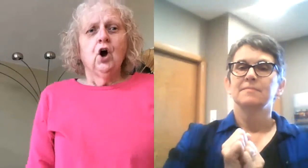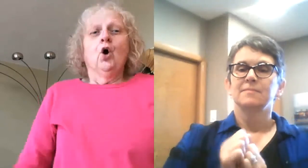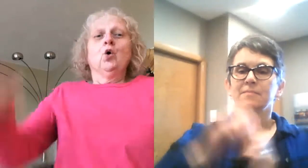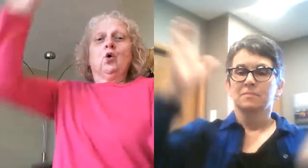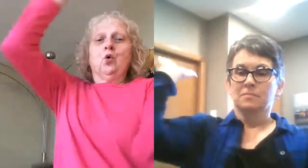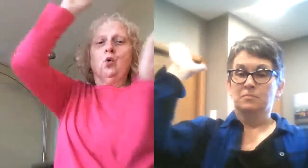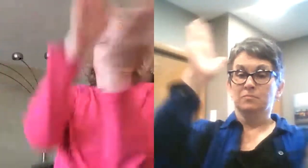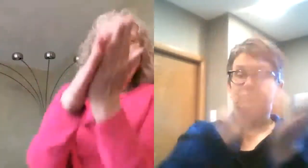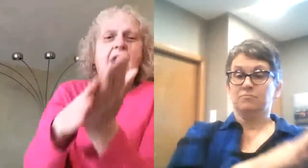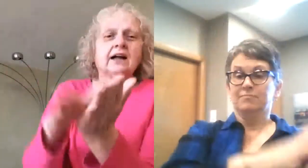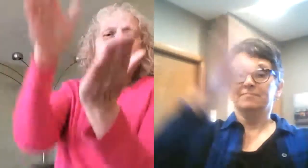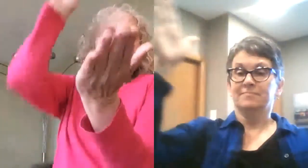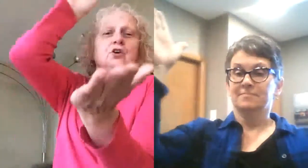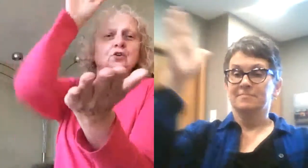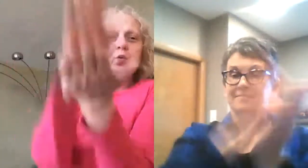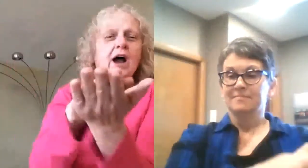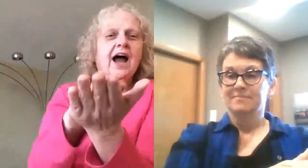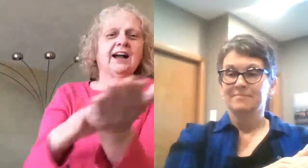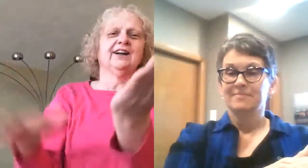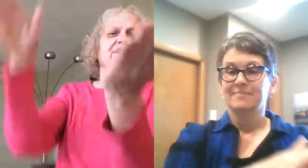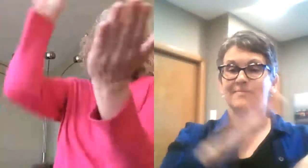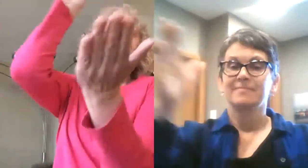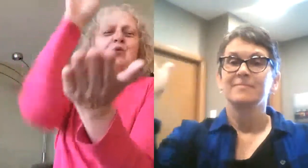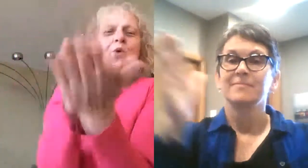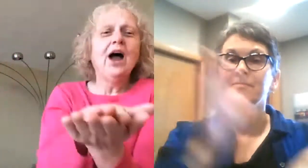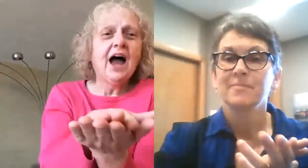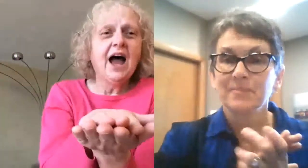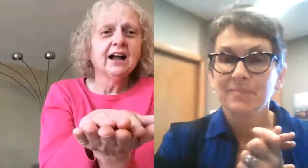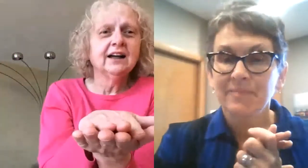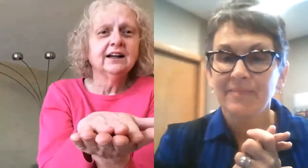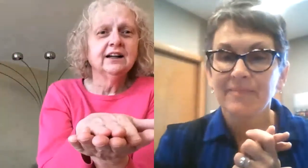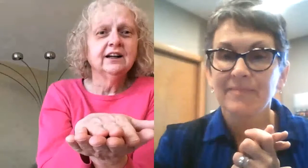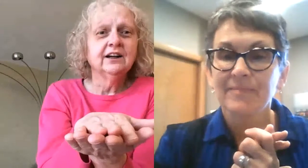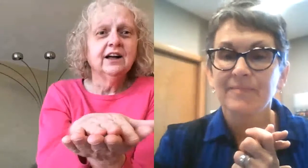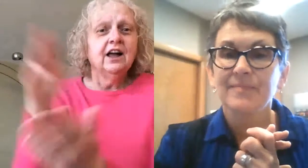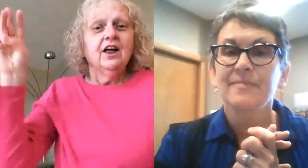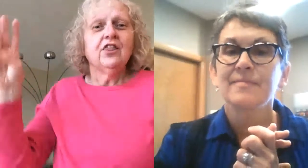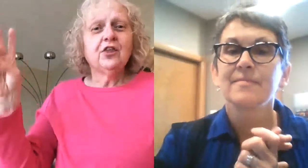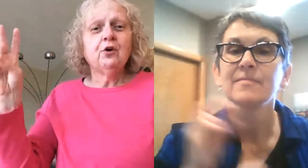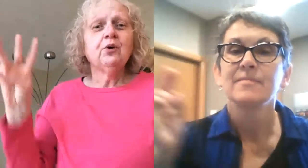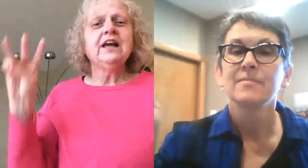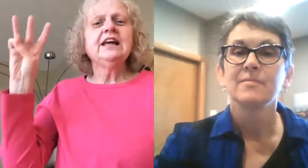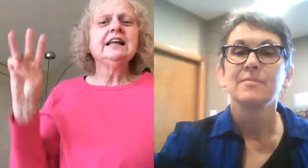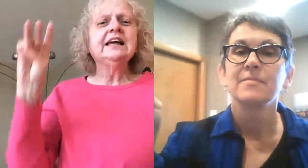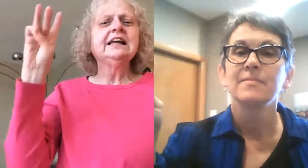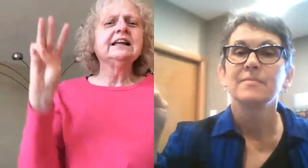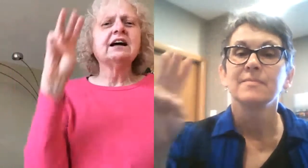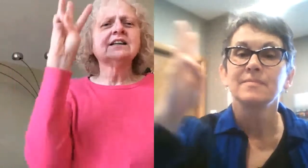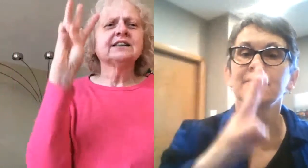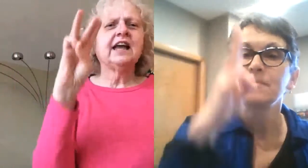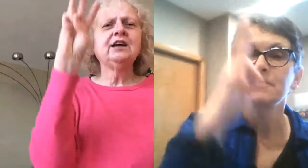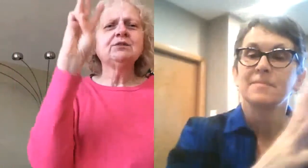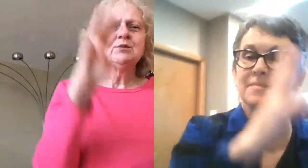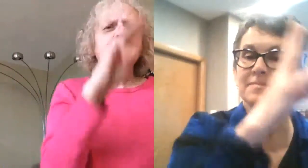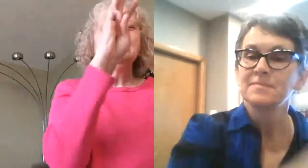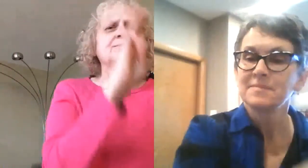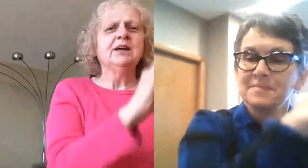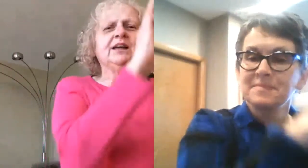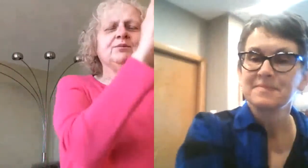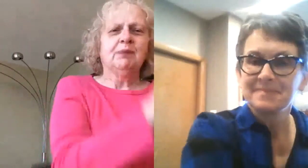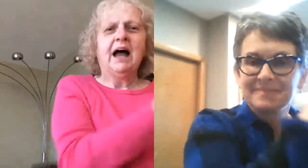said quack, quack, quack. Three little ducks